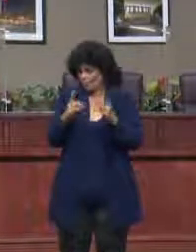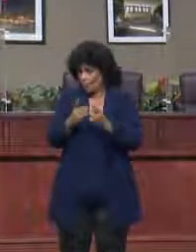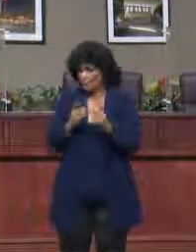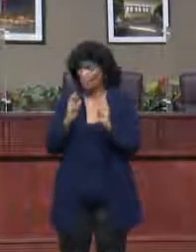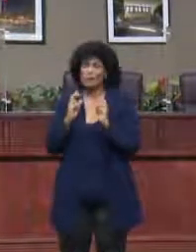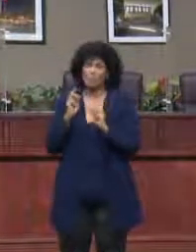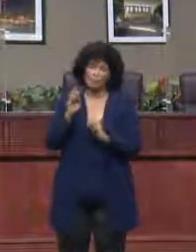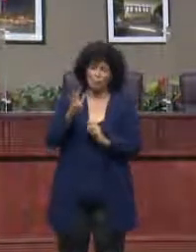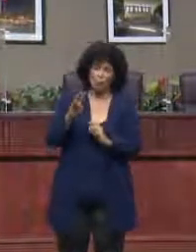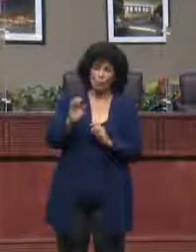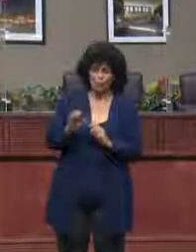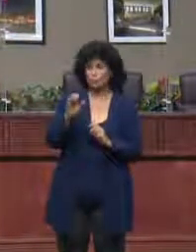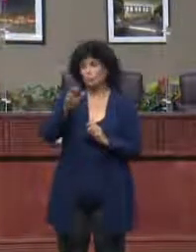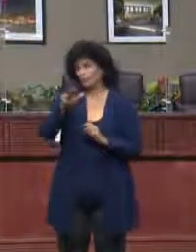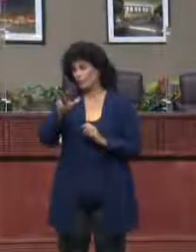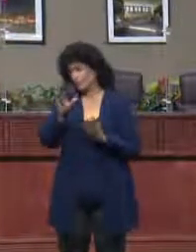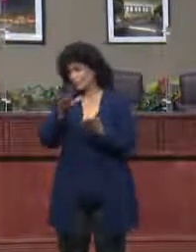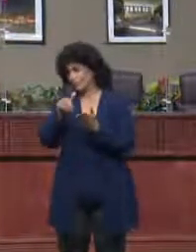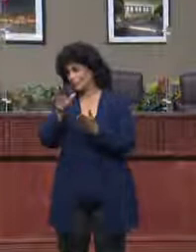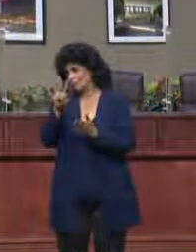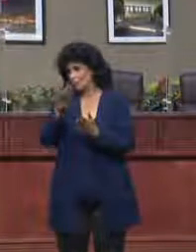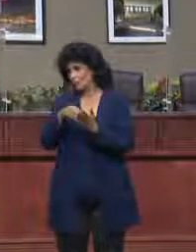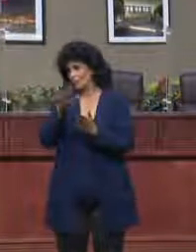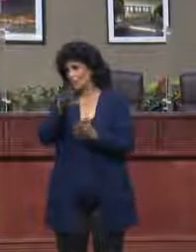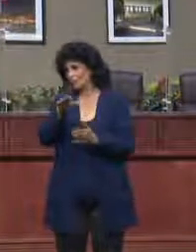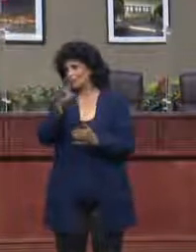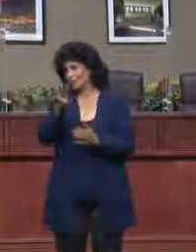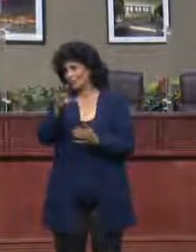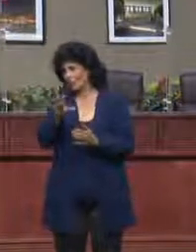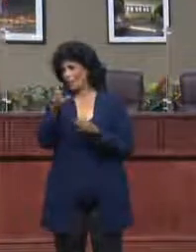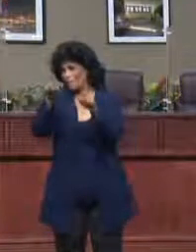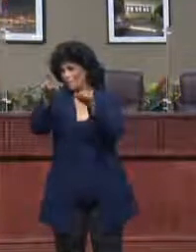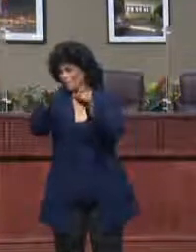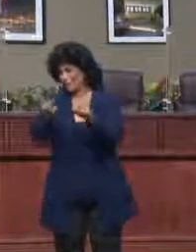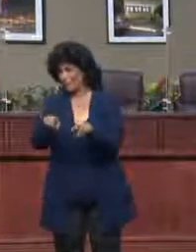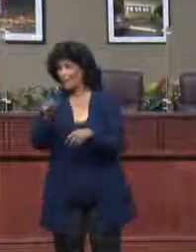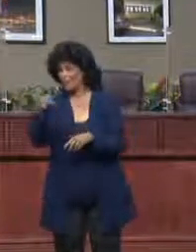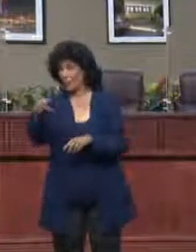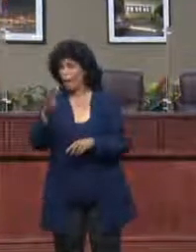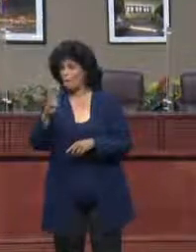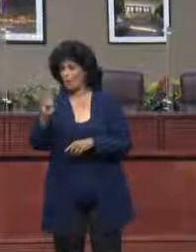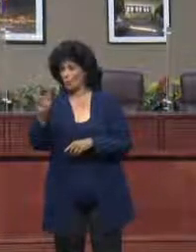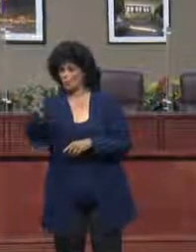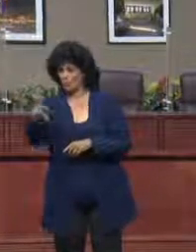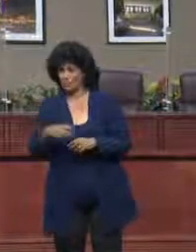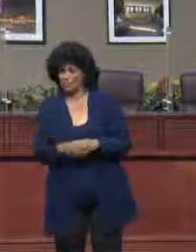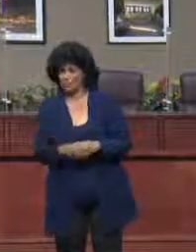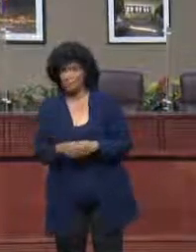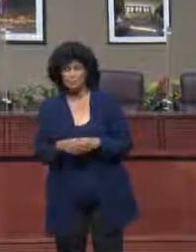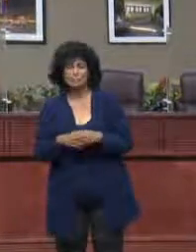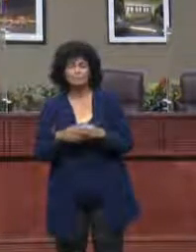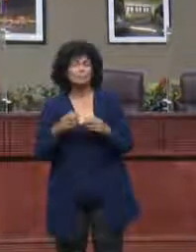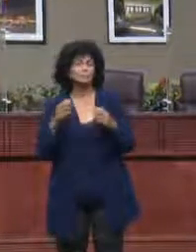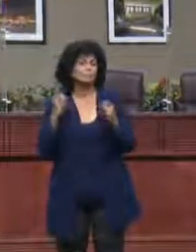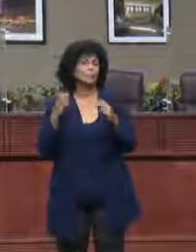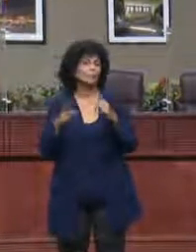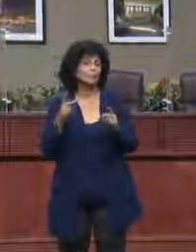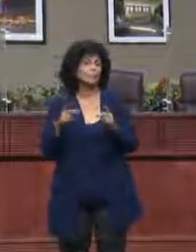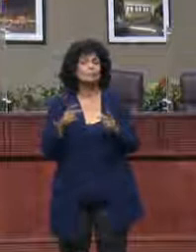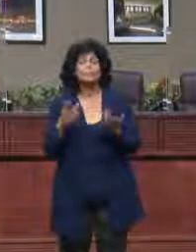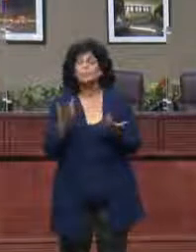4,437 tests at Barnett Park alone. Many of the places where people are traveling to require